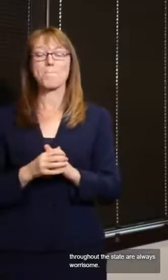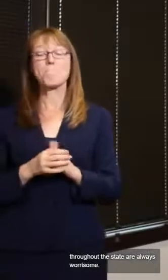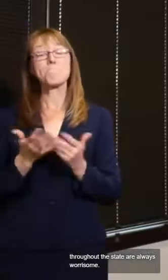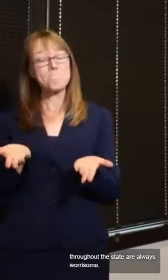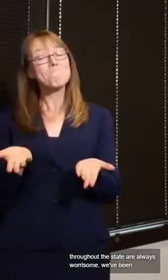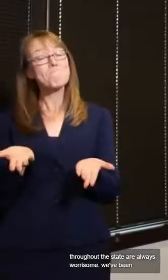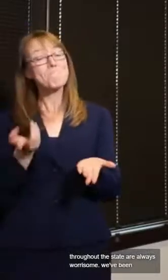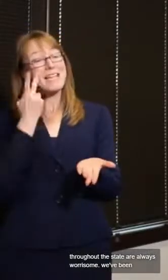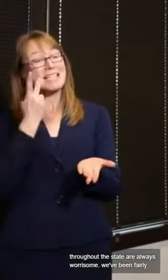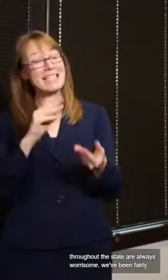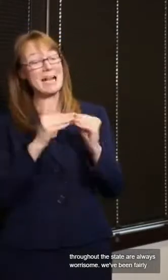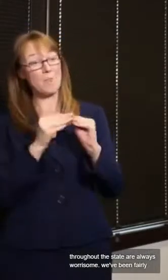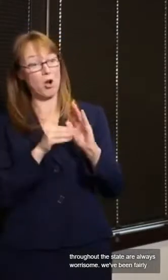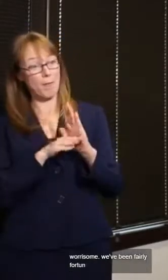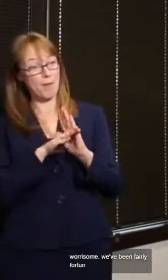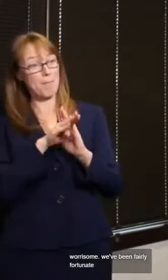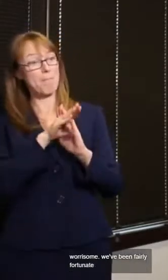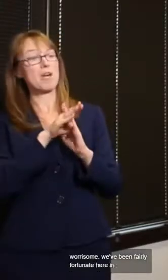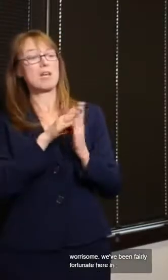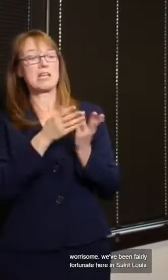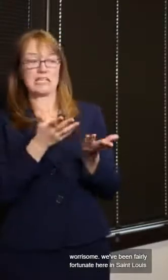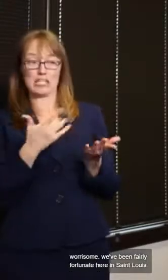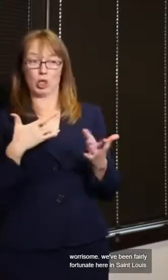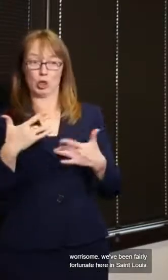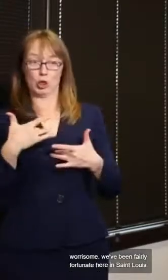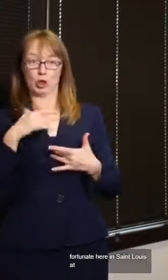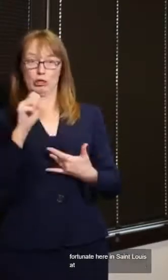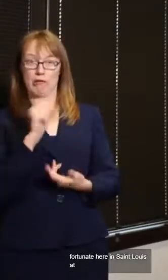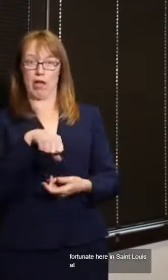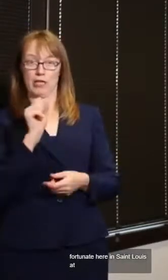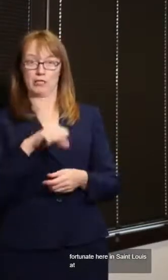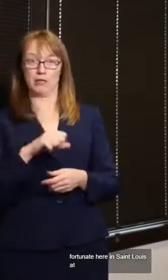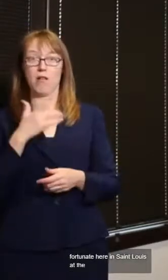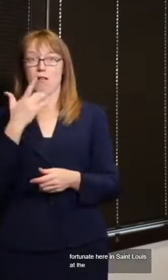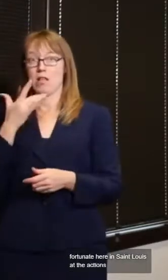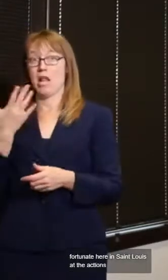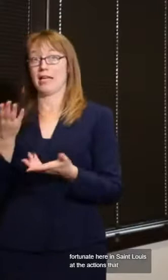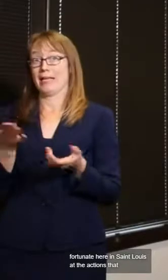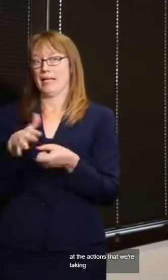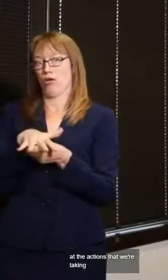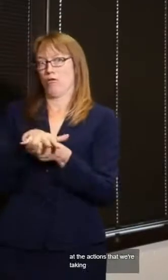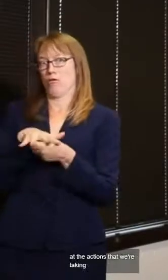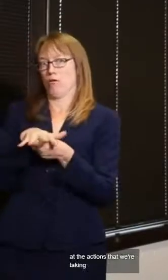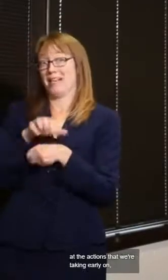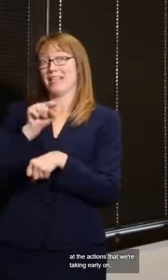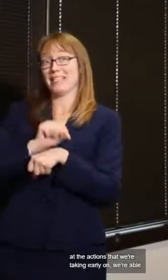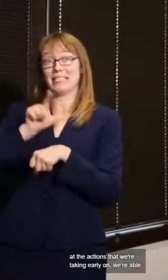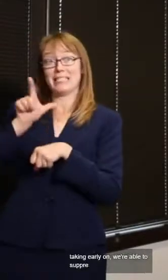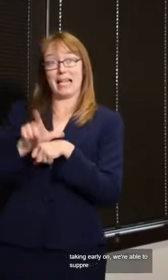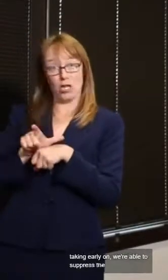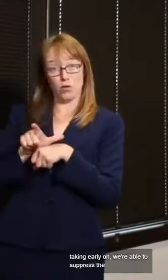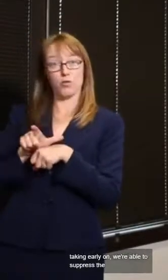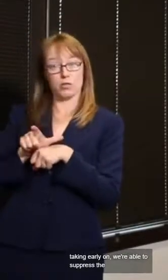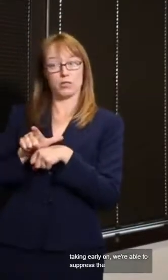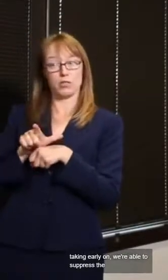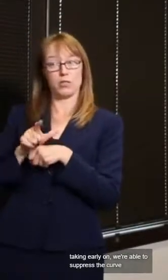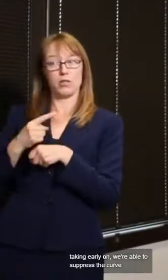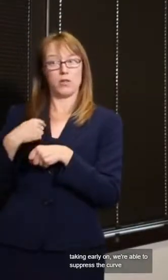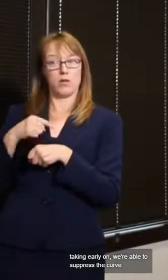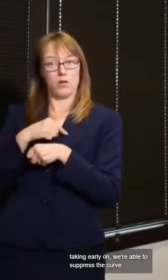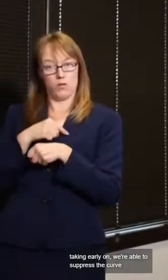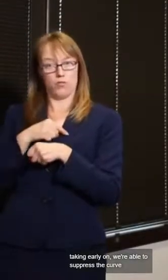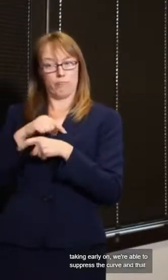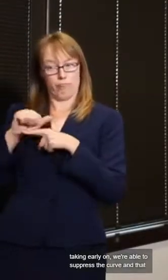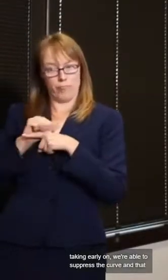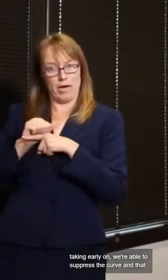been fairly fortunate here in St. Louis that the actions that were taken early on were able to suppress the curve,